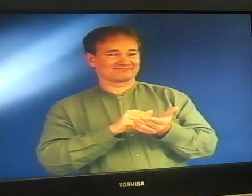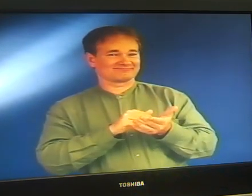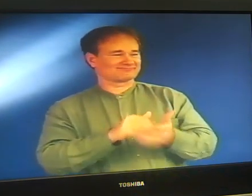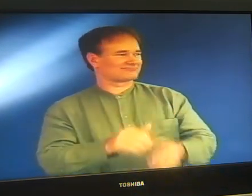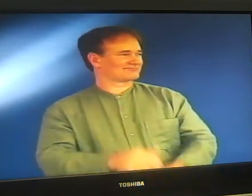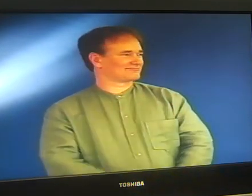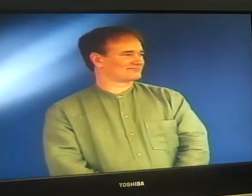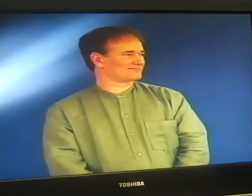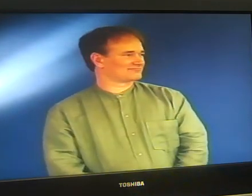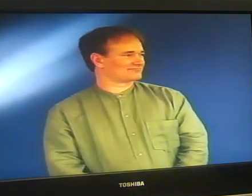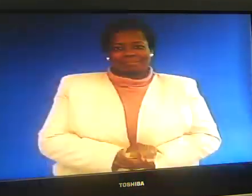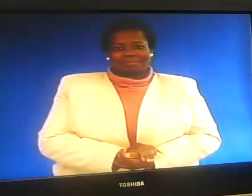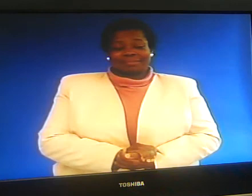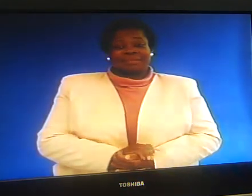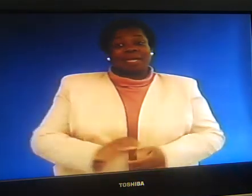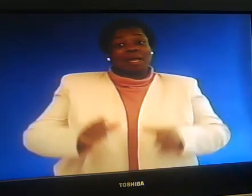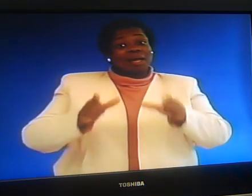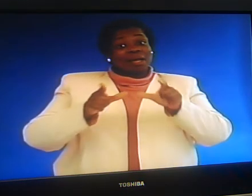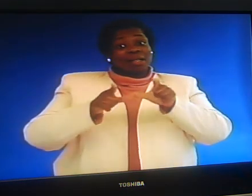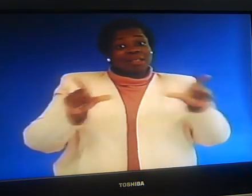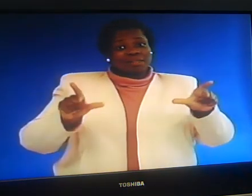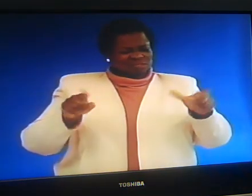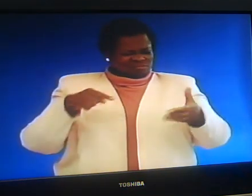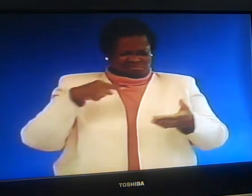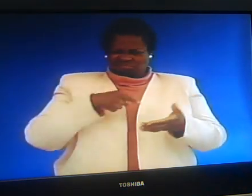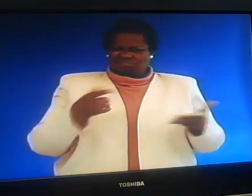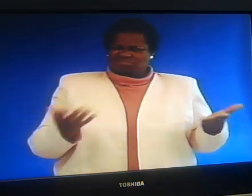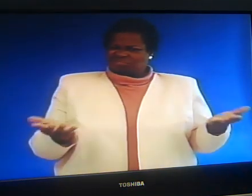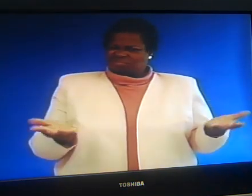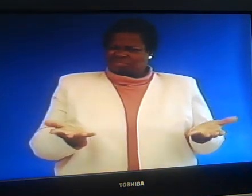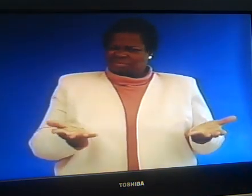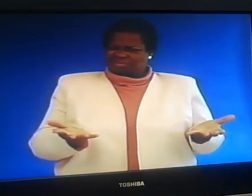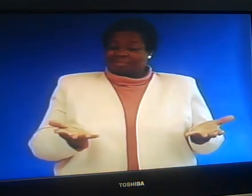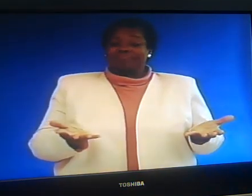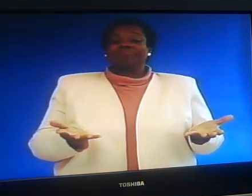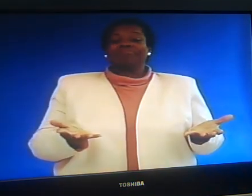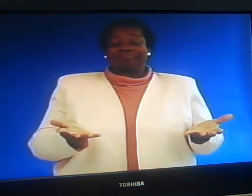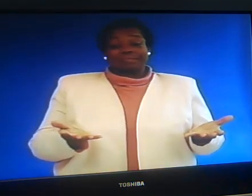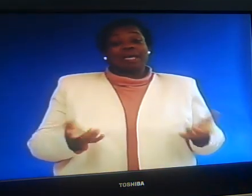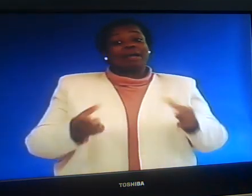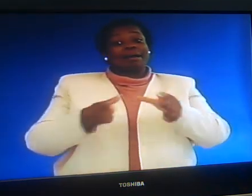So Navy will again go a little more into depth with that.